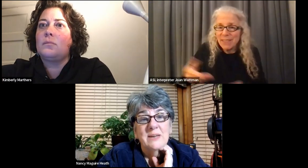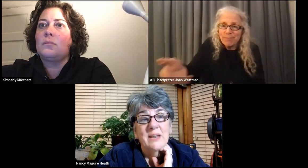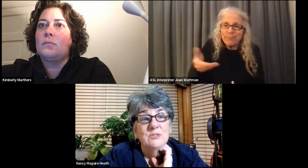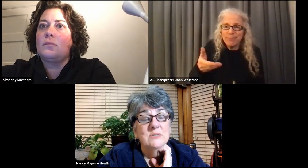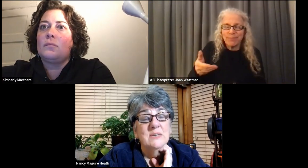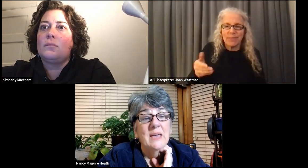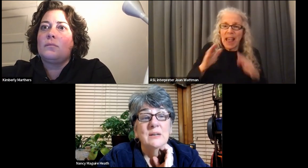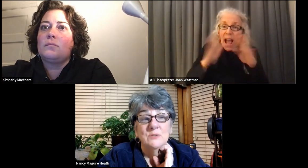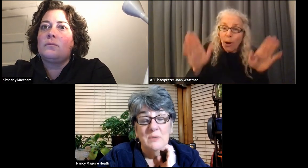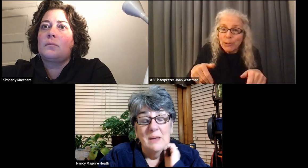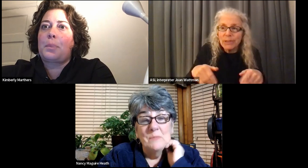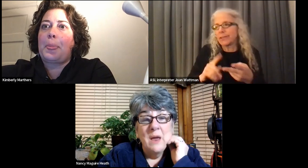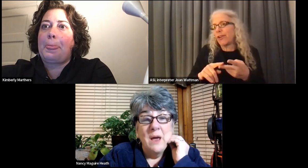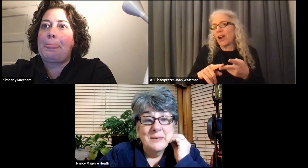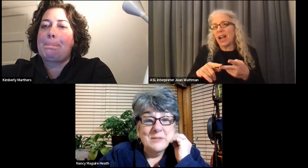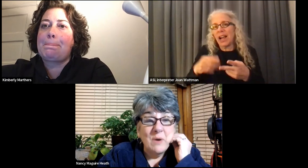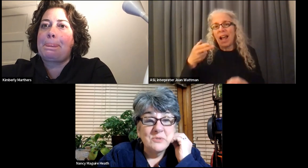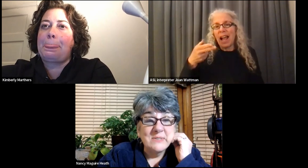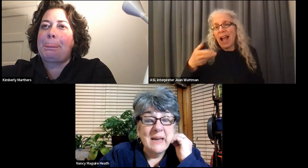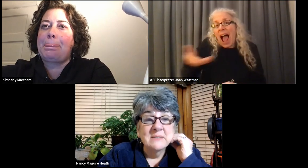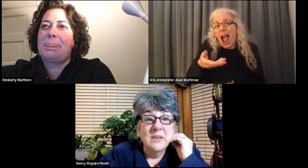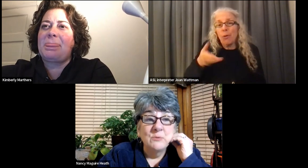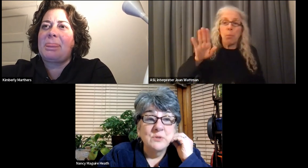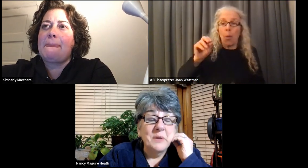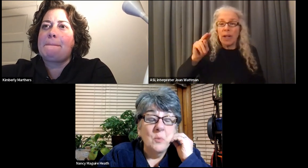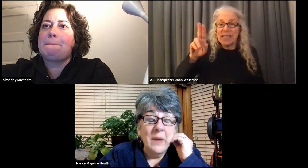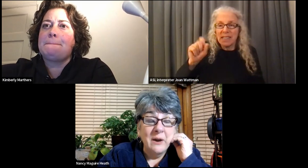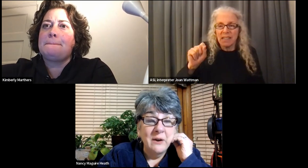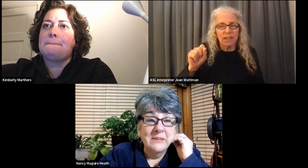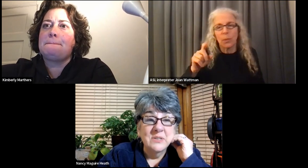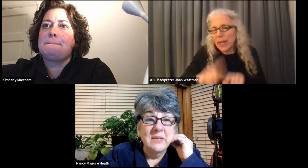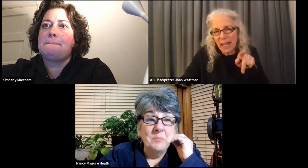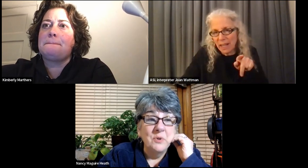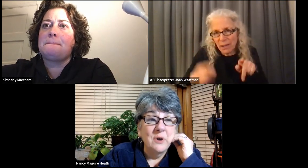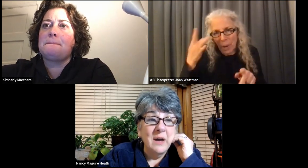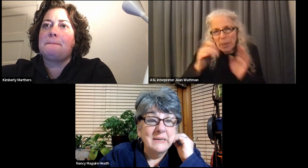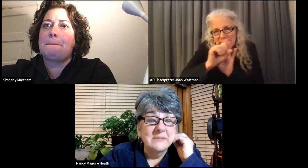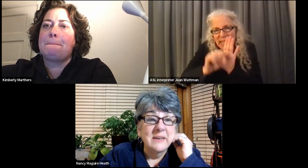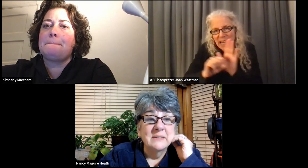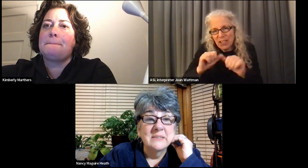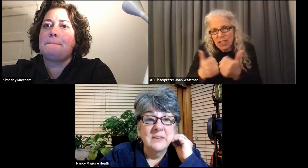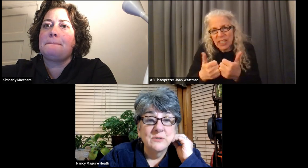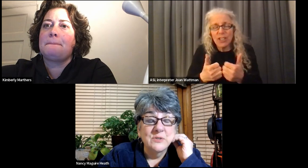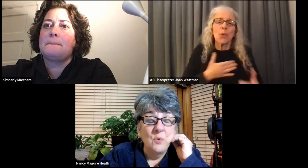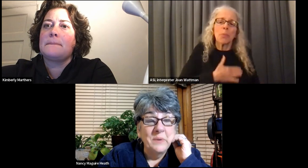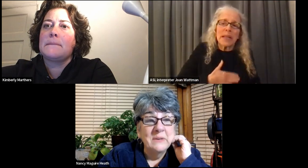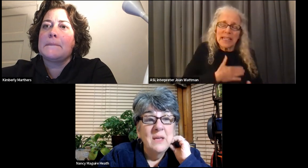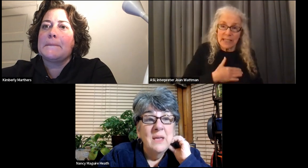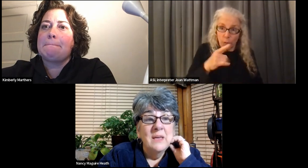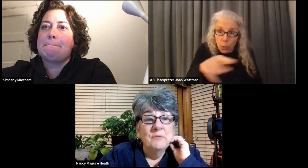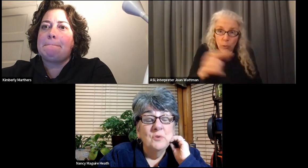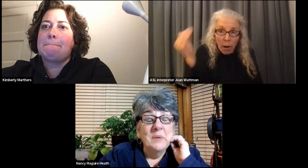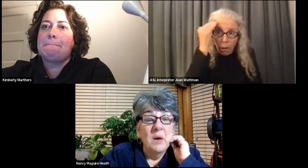as a state agency cannot do that. So I'm just asking you to be aware and to keep your eyes and ears